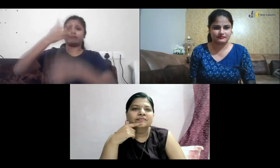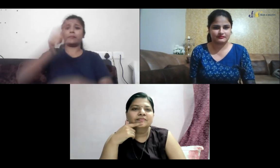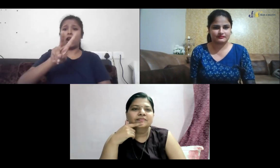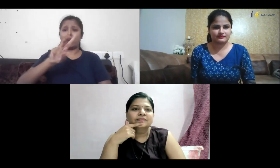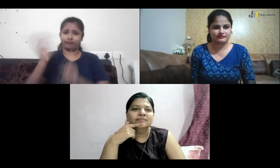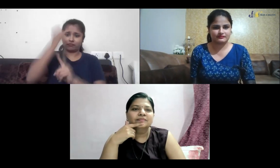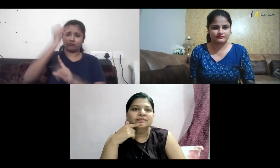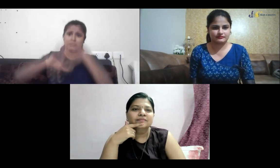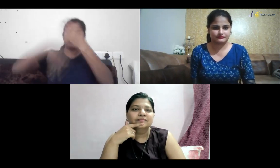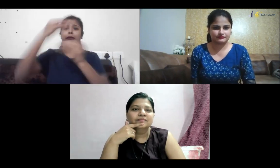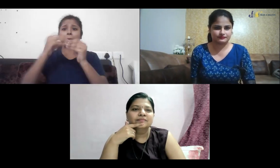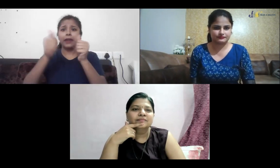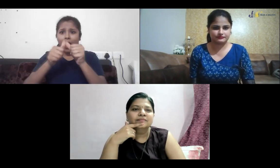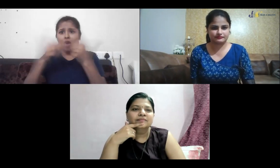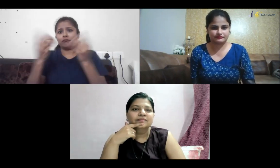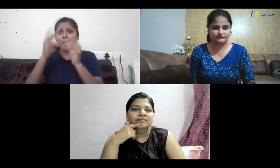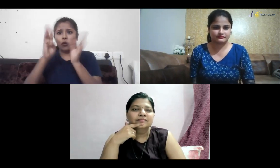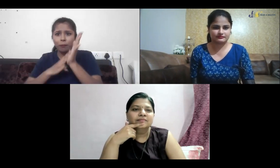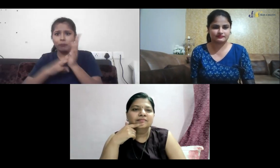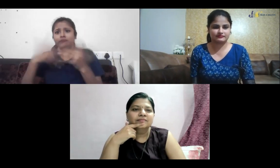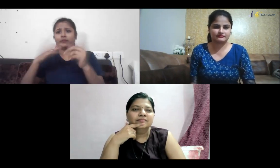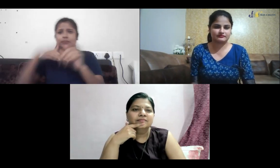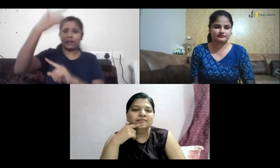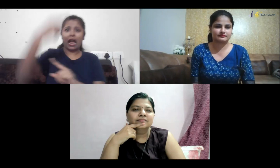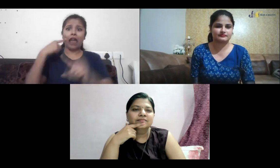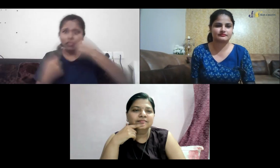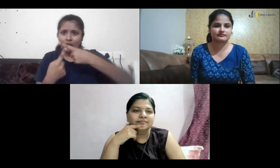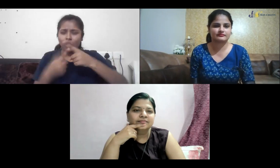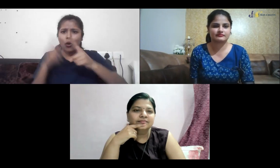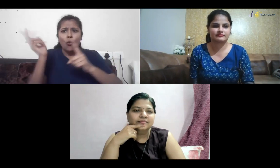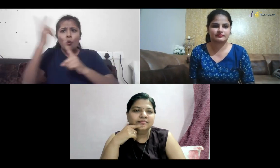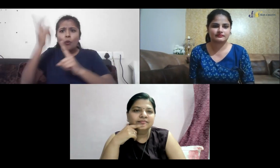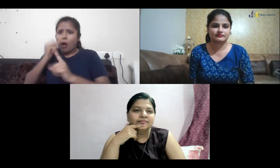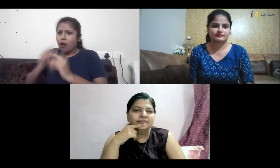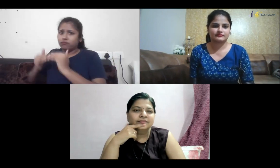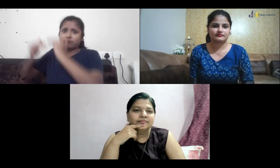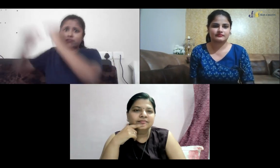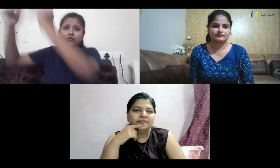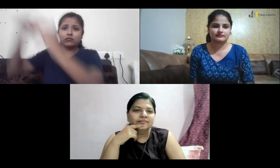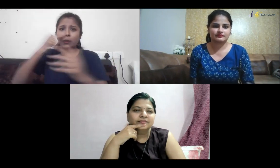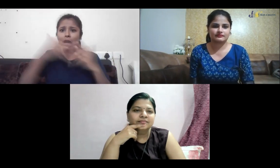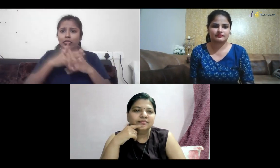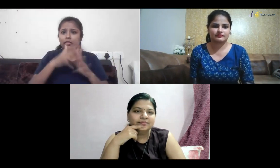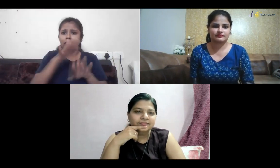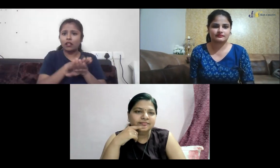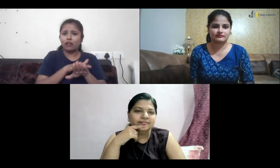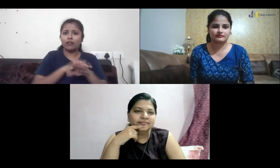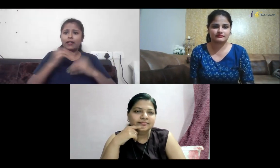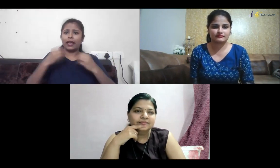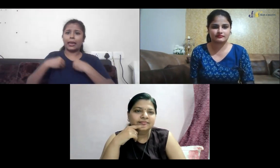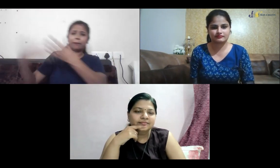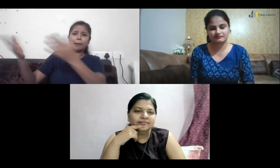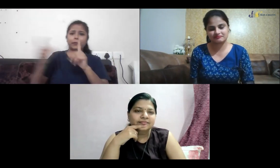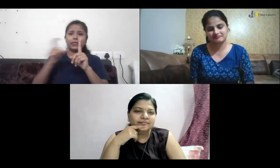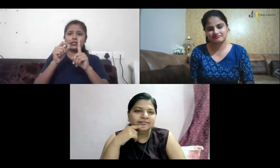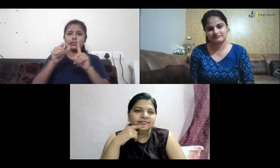not interested. Why? After that, if they achieve and also BA, BCom, see IT sector, I was seen hearing people they